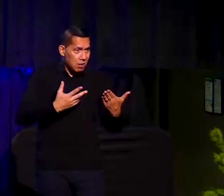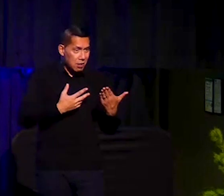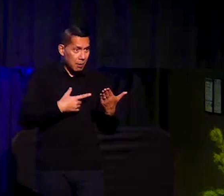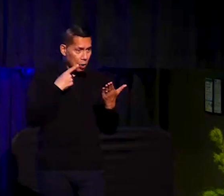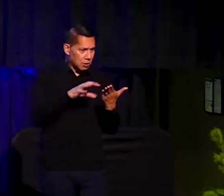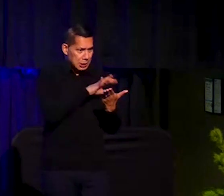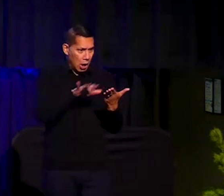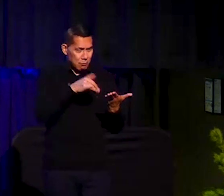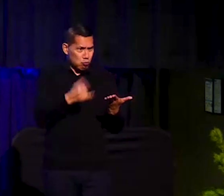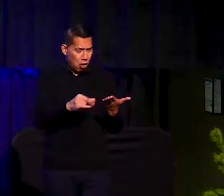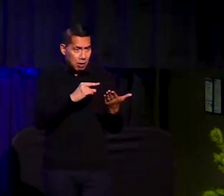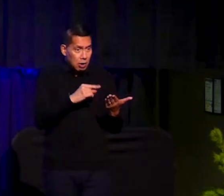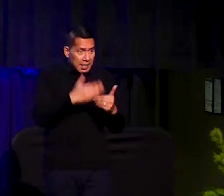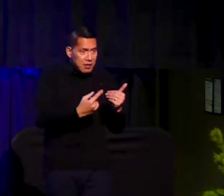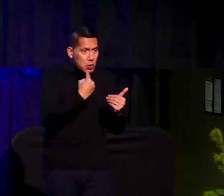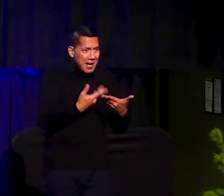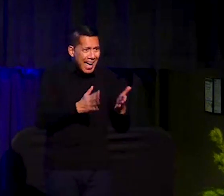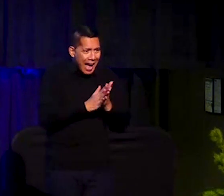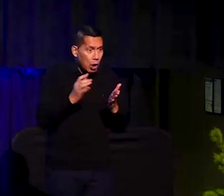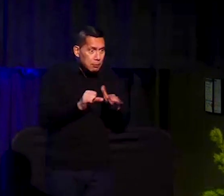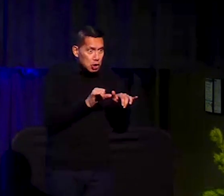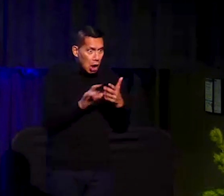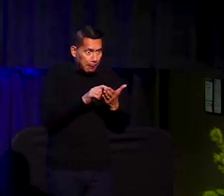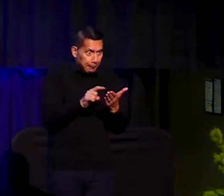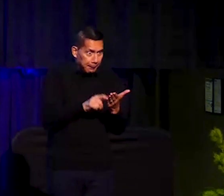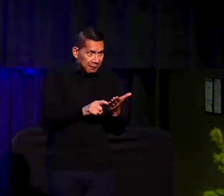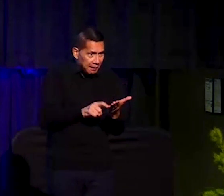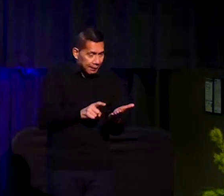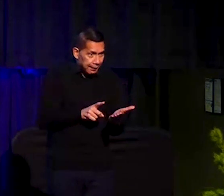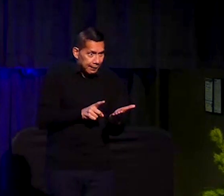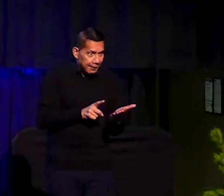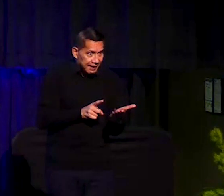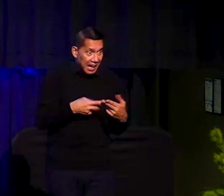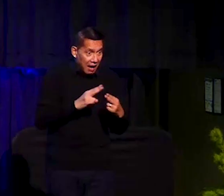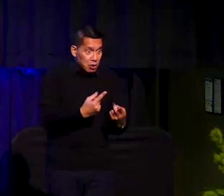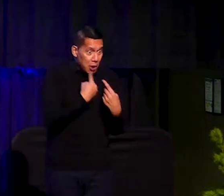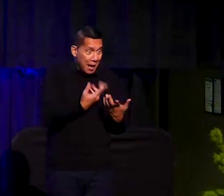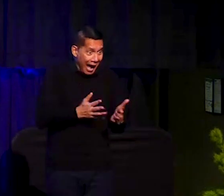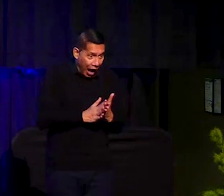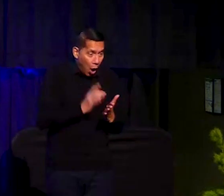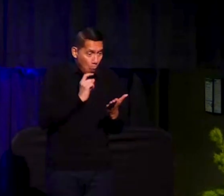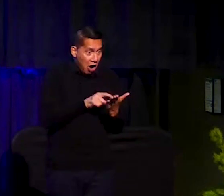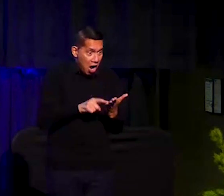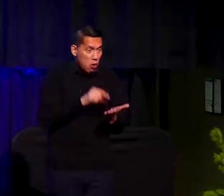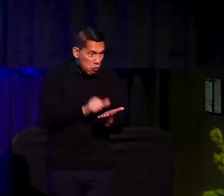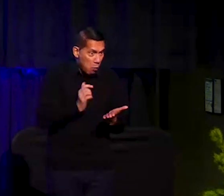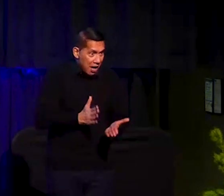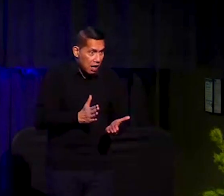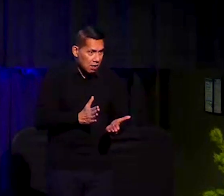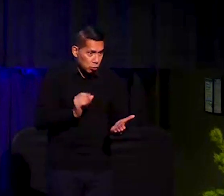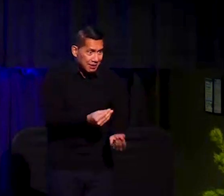You're like, you didn't tell me how I was supposed to type it in. I would have done it differently if you'd told me in the first